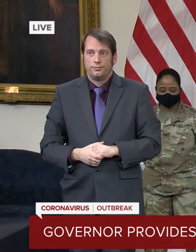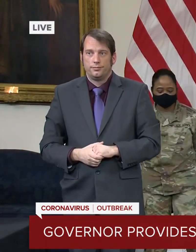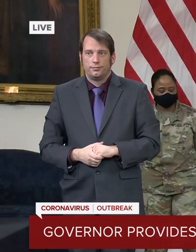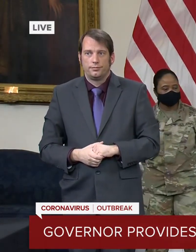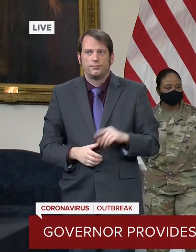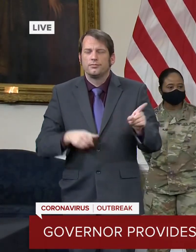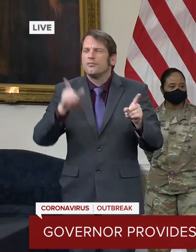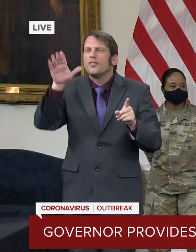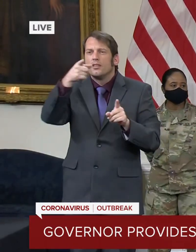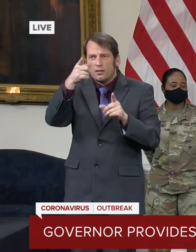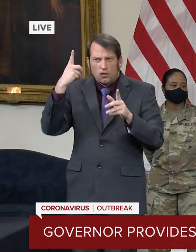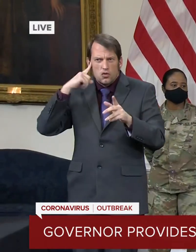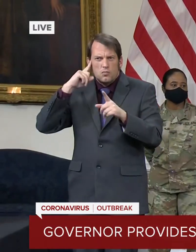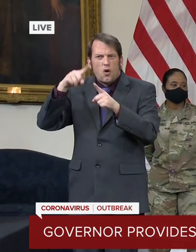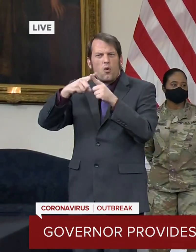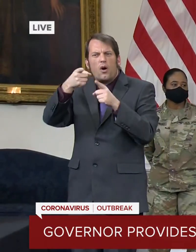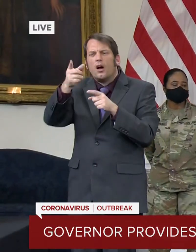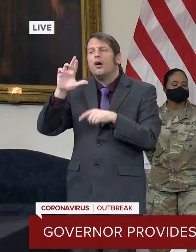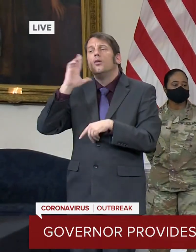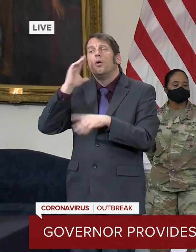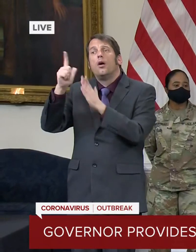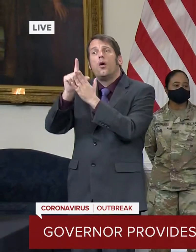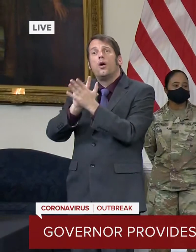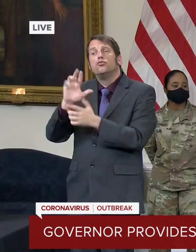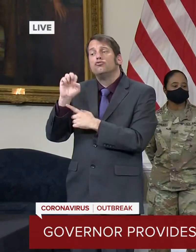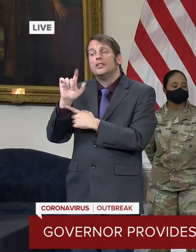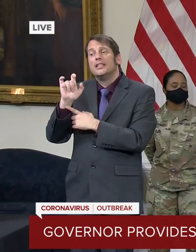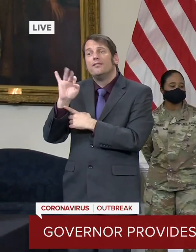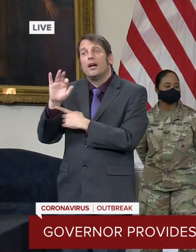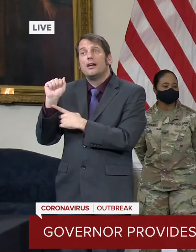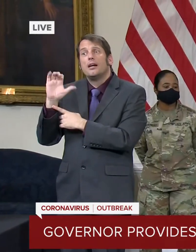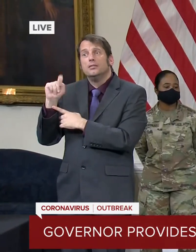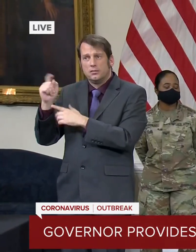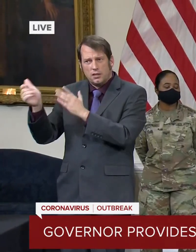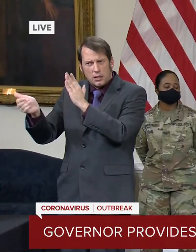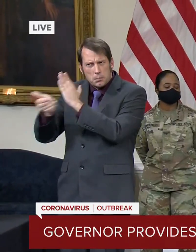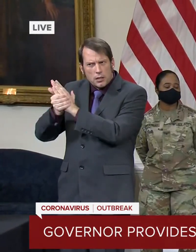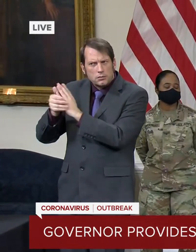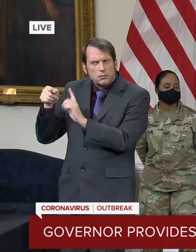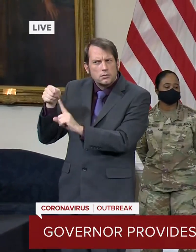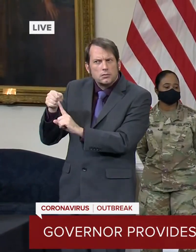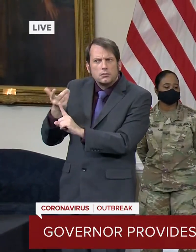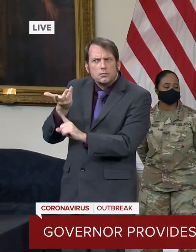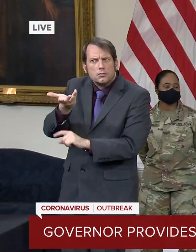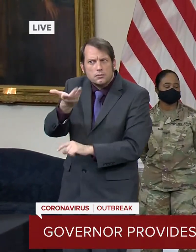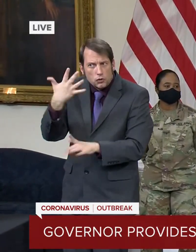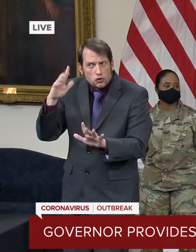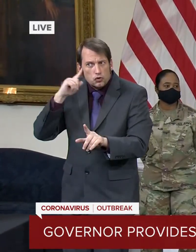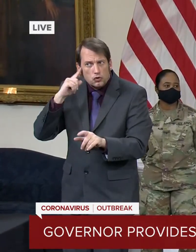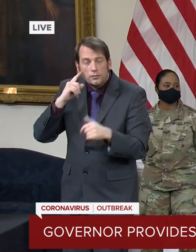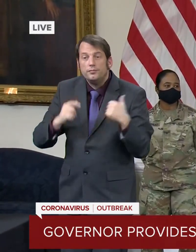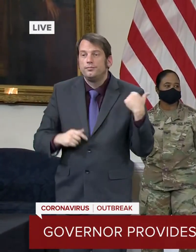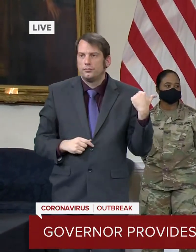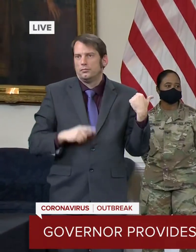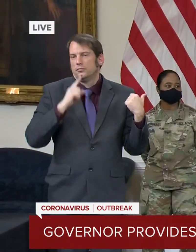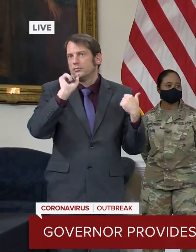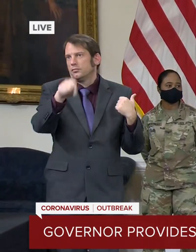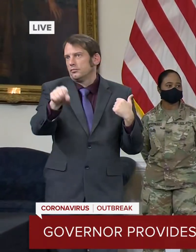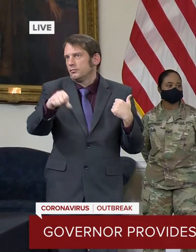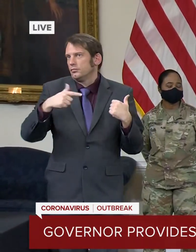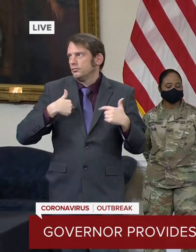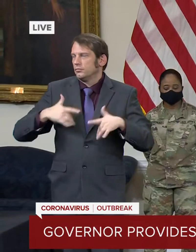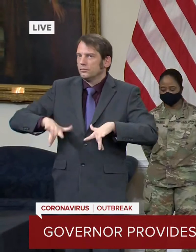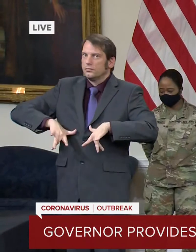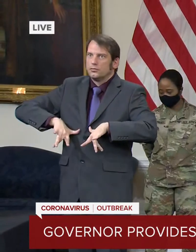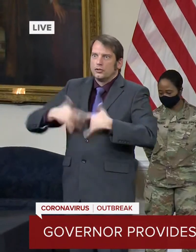Yeah, look, we were very pleased that the Relief Act passed unanimously in the Senate. We've